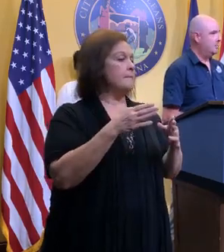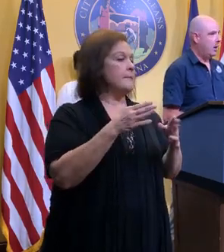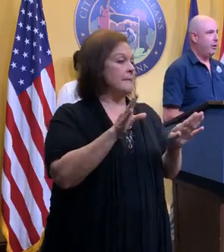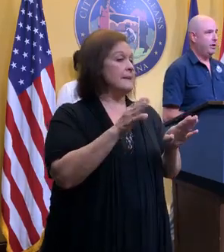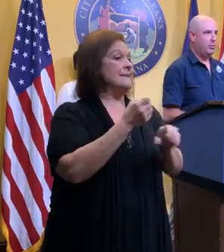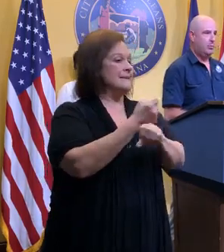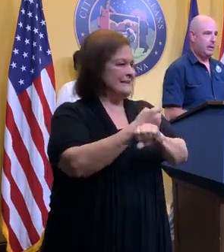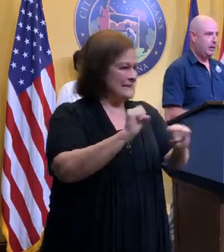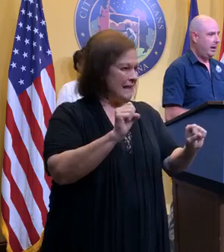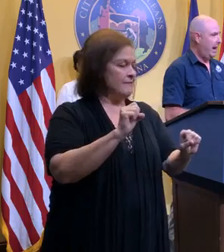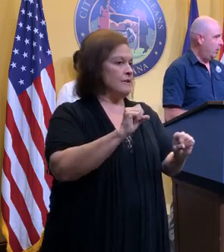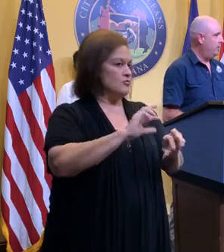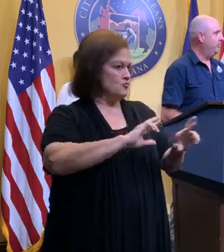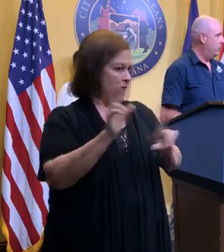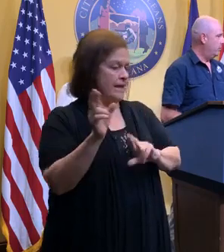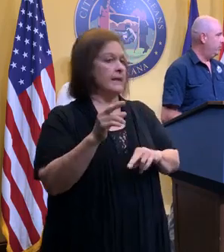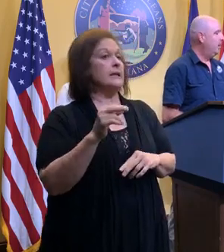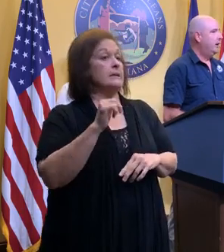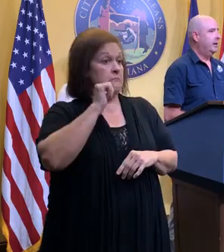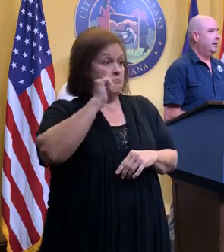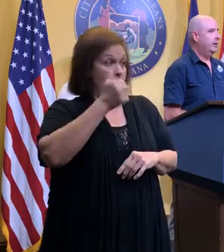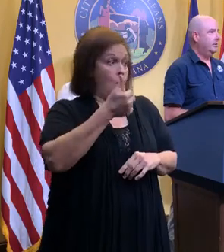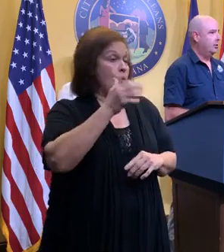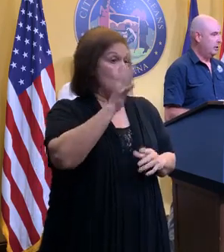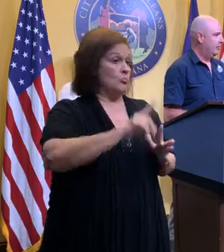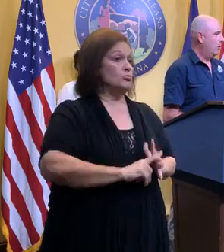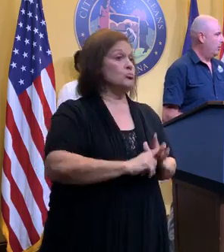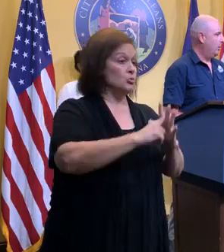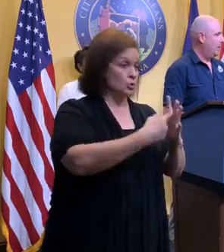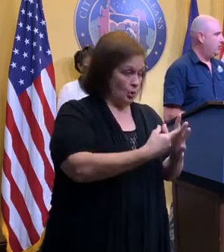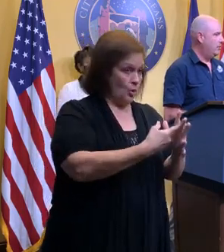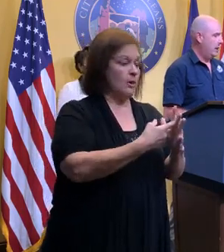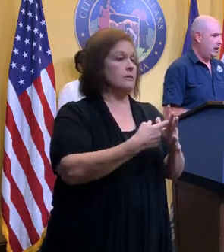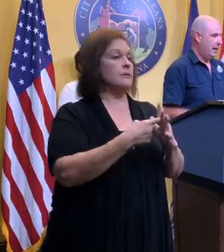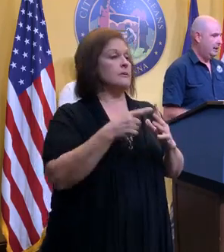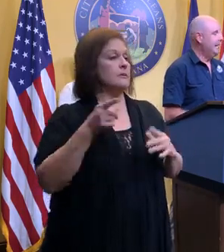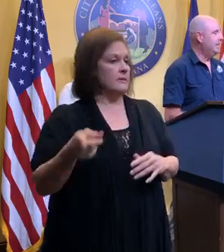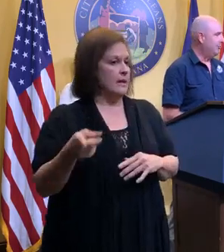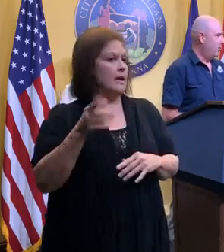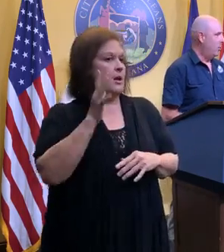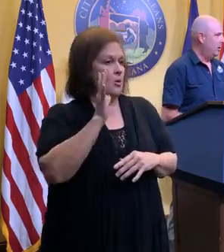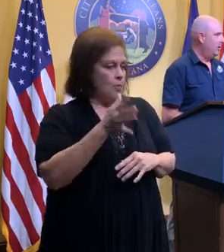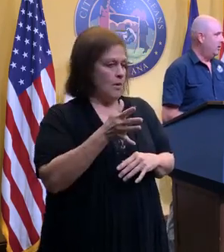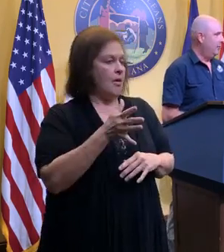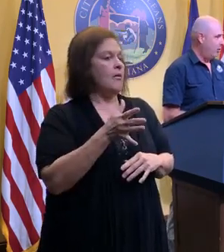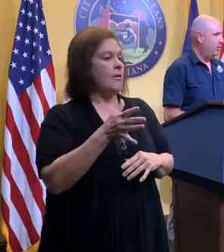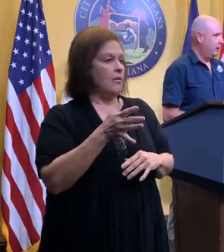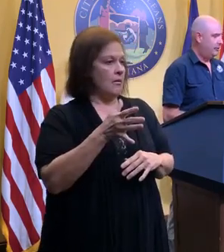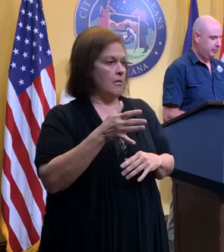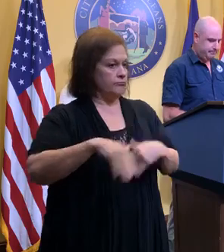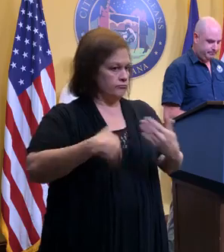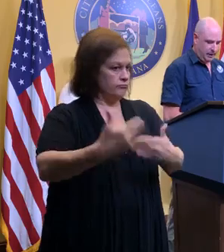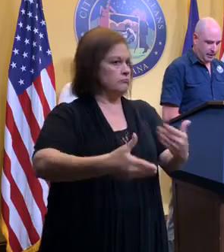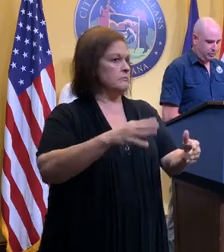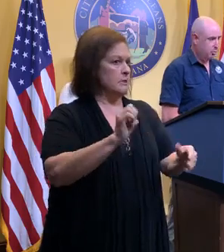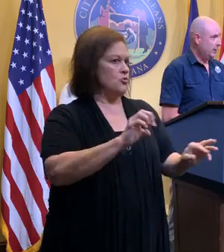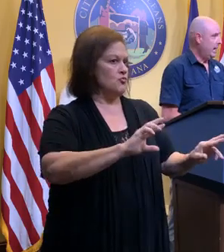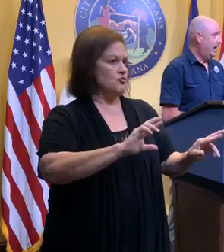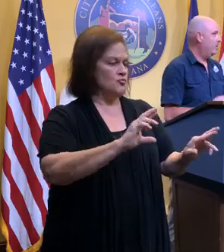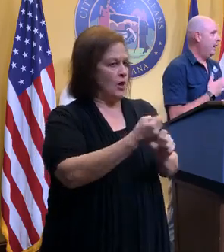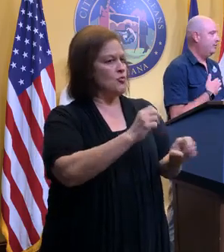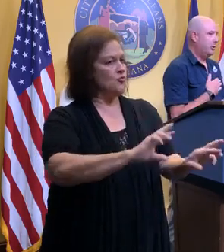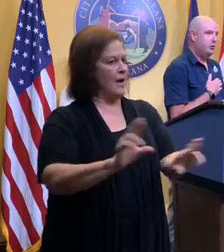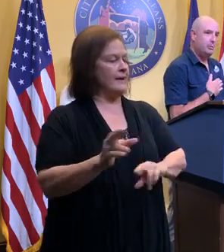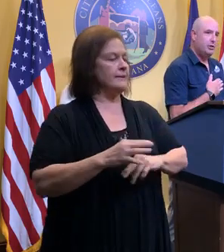standby. And tomorrow they will be out in force, looking forward and leaning forward for this. And